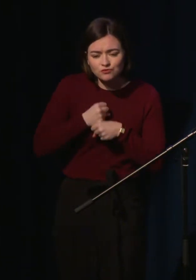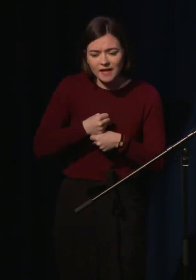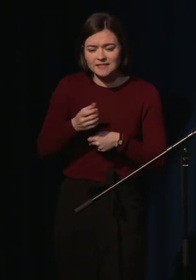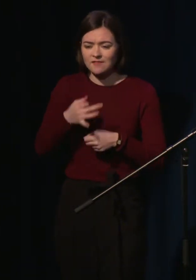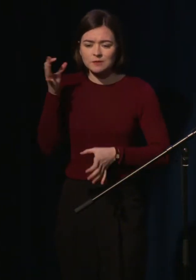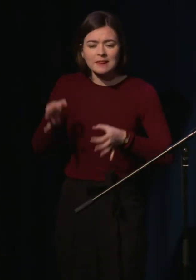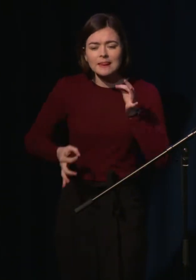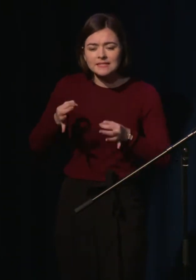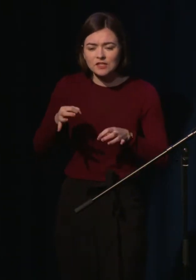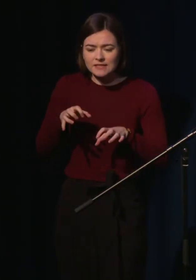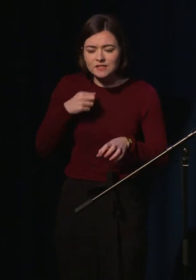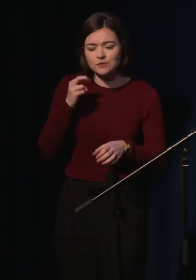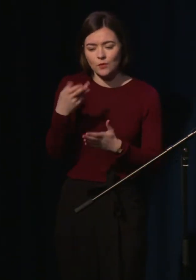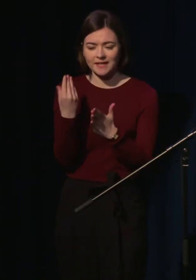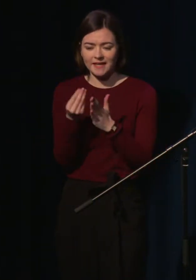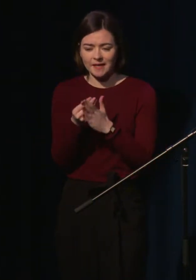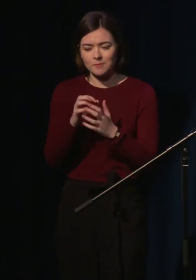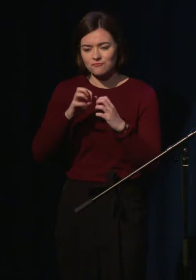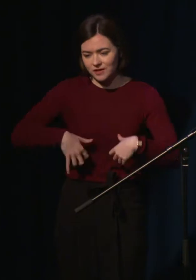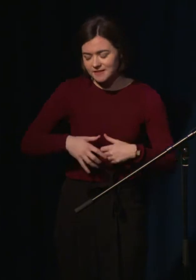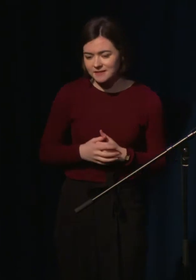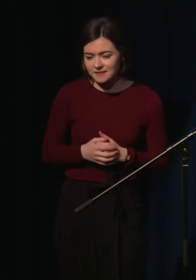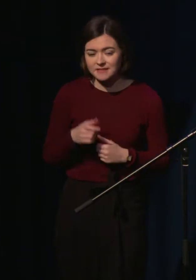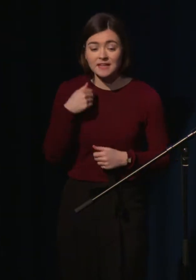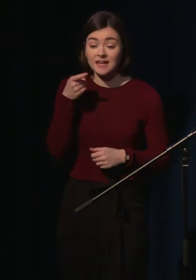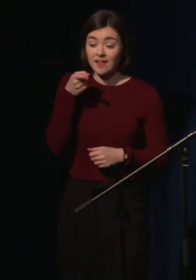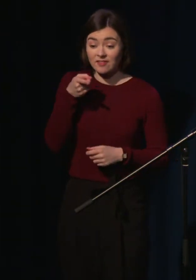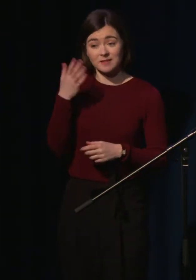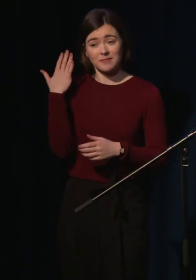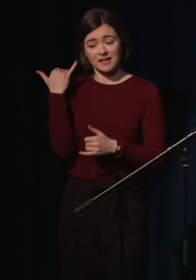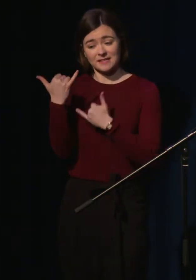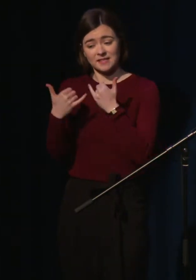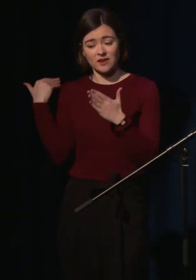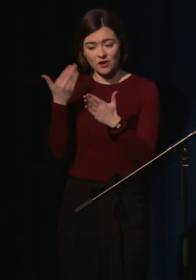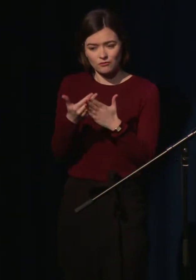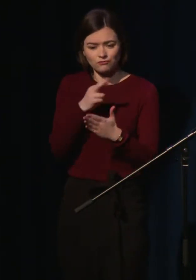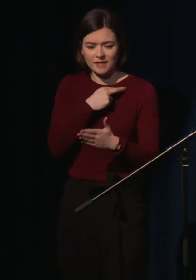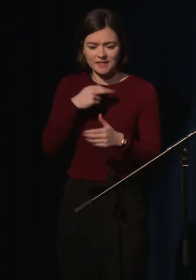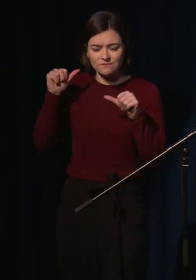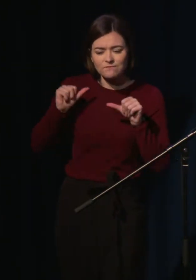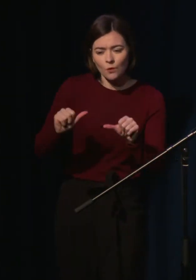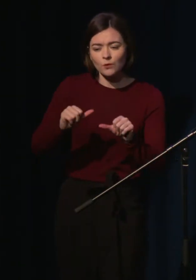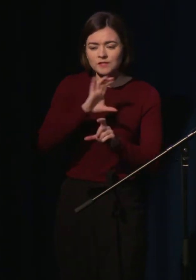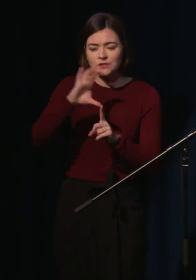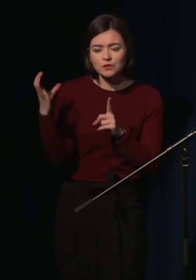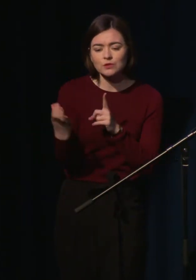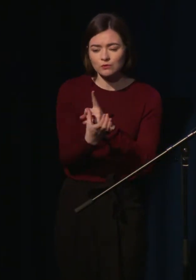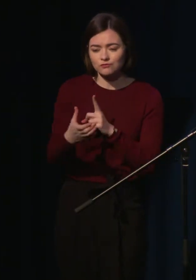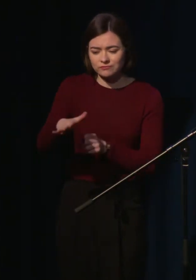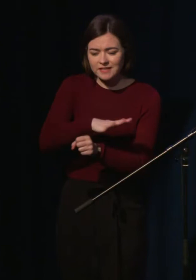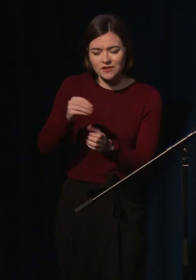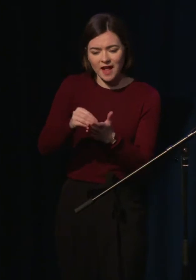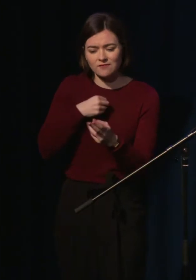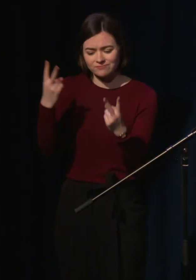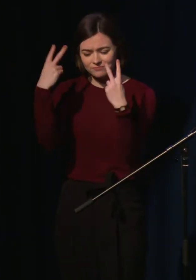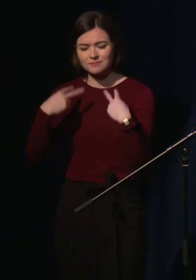political tensions or economic crises. And this past year has forced the cultural sector to look inward and to call